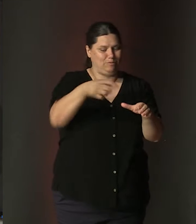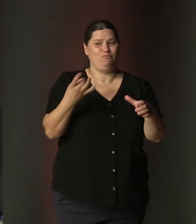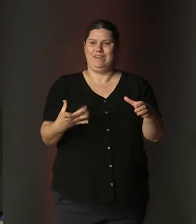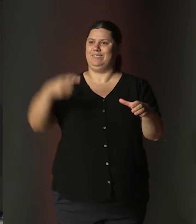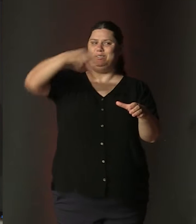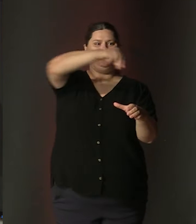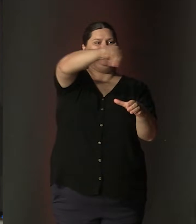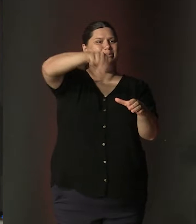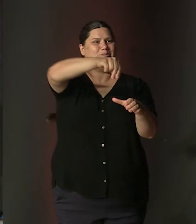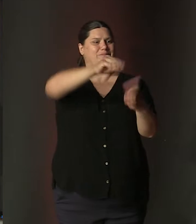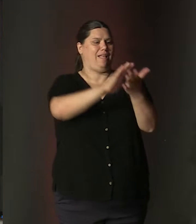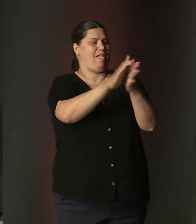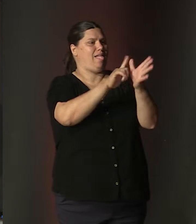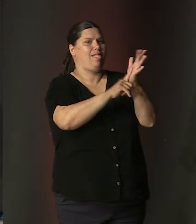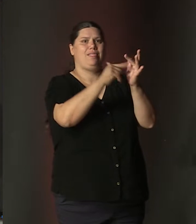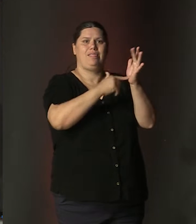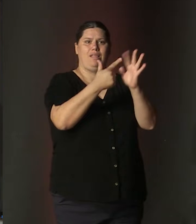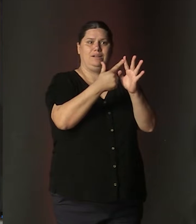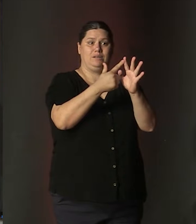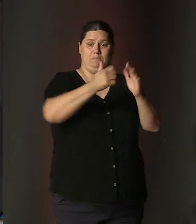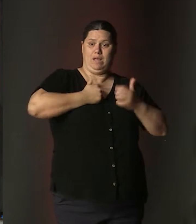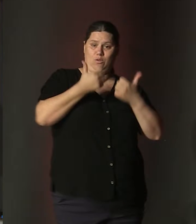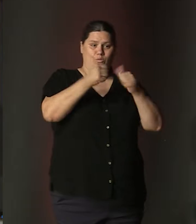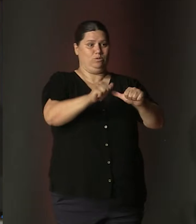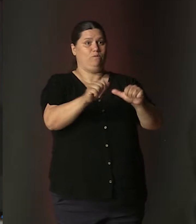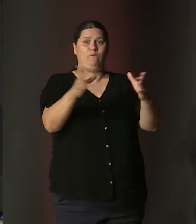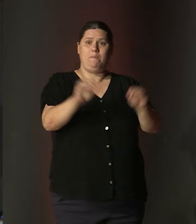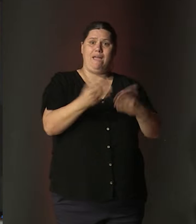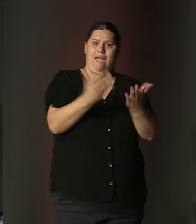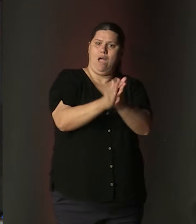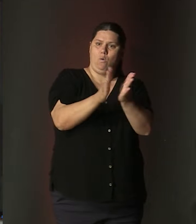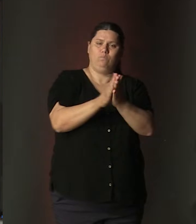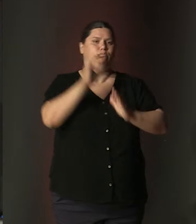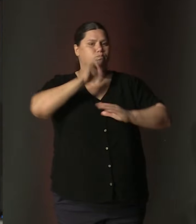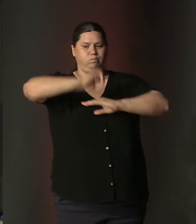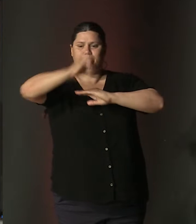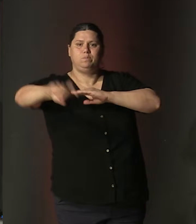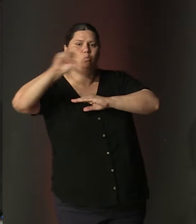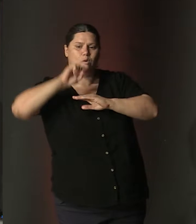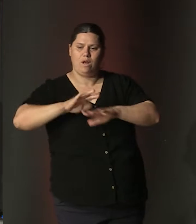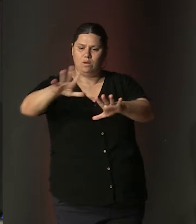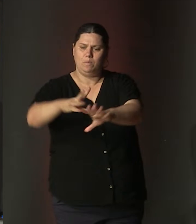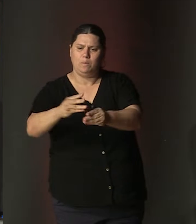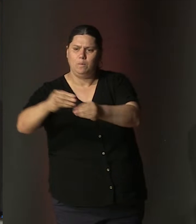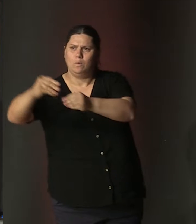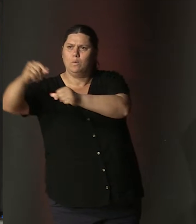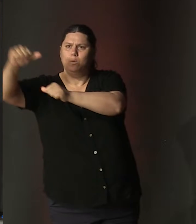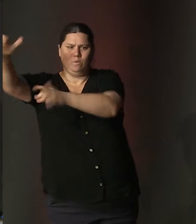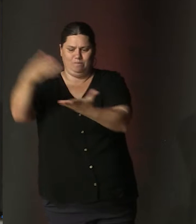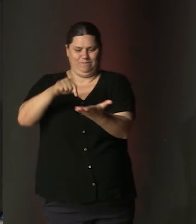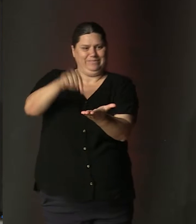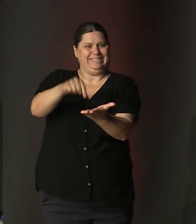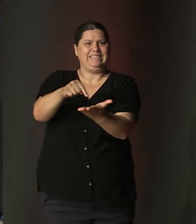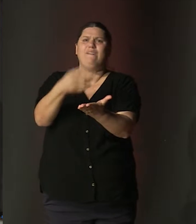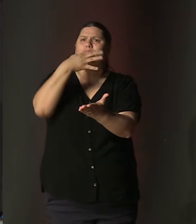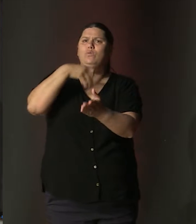the mineral halite, and the salt that I use is formed from the evaporation of seawater, a process that might take no more than a few